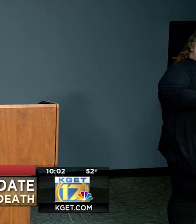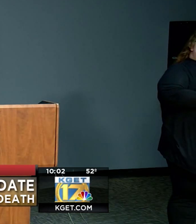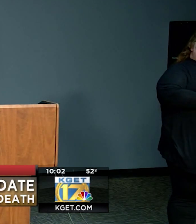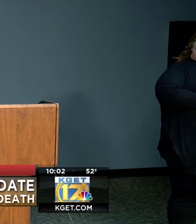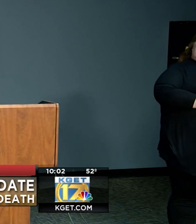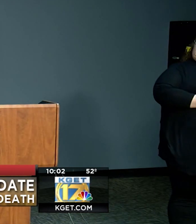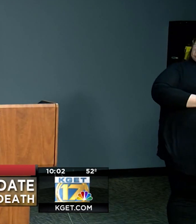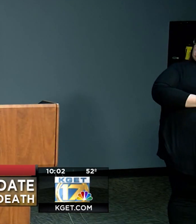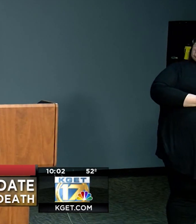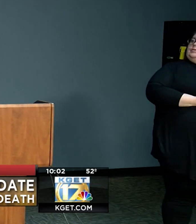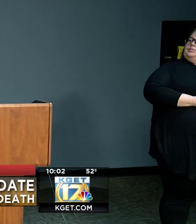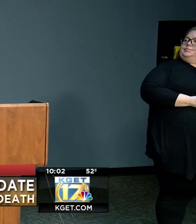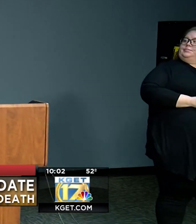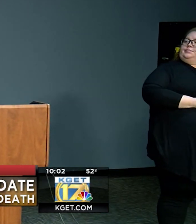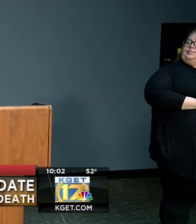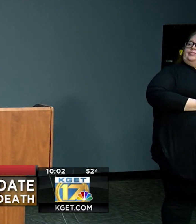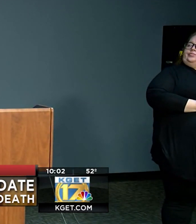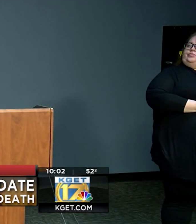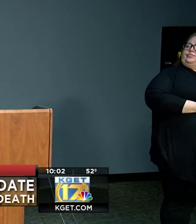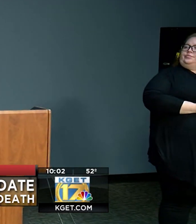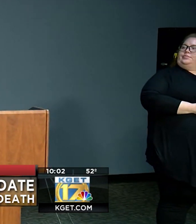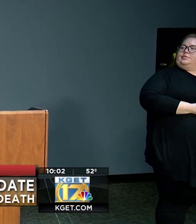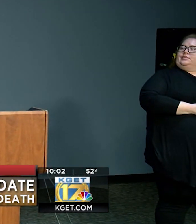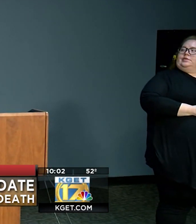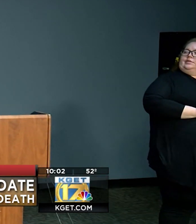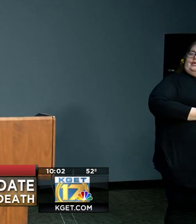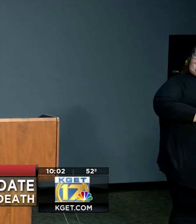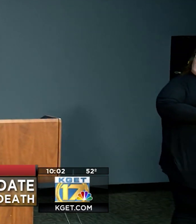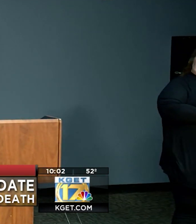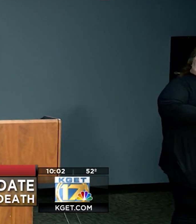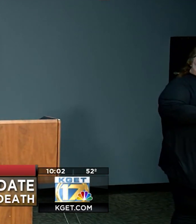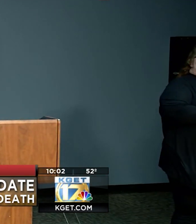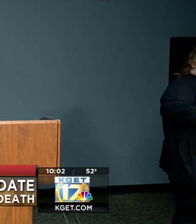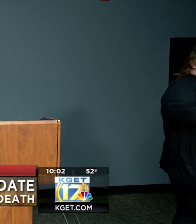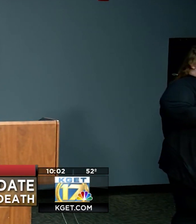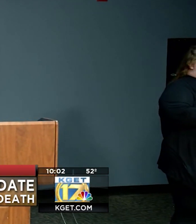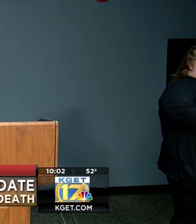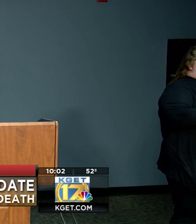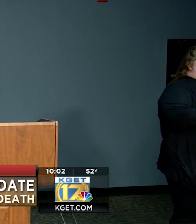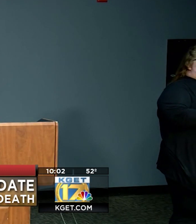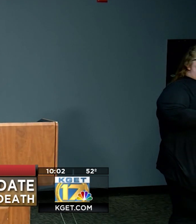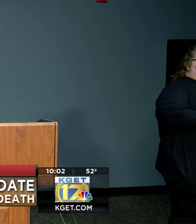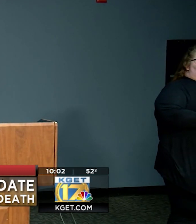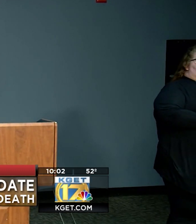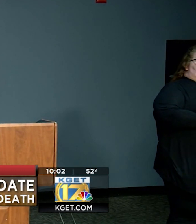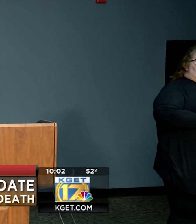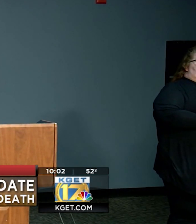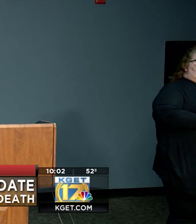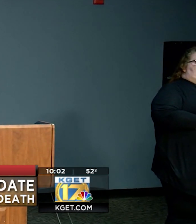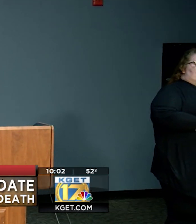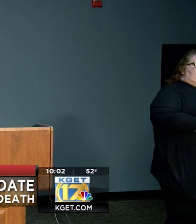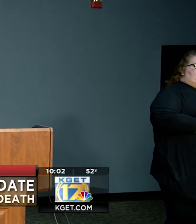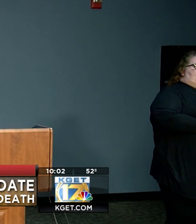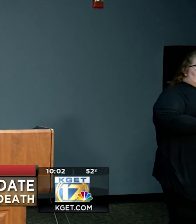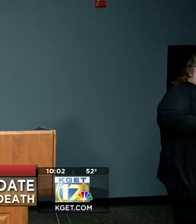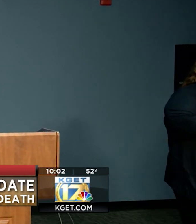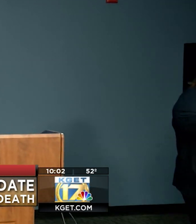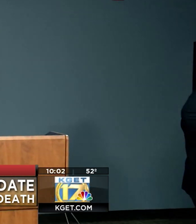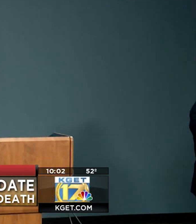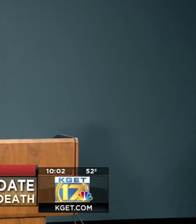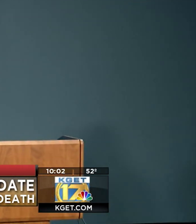Here from this weekly news briefing, this is Matt Constantine, the Director of Kern County Public Health. We're set to get those latest numbers.